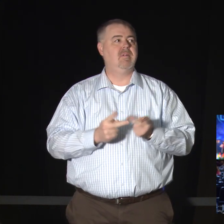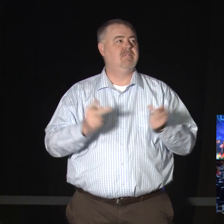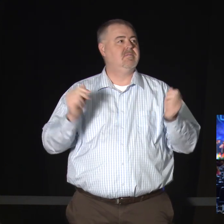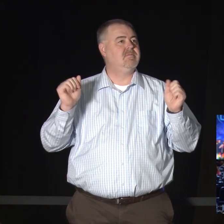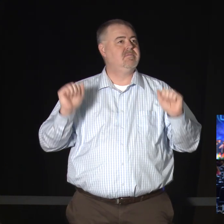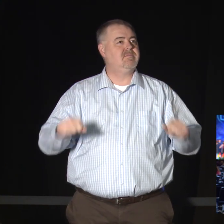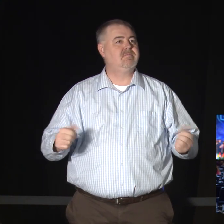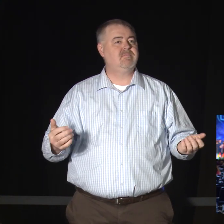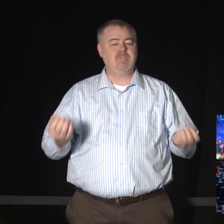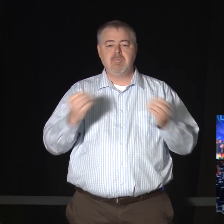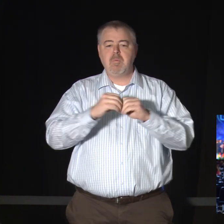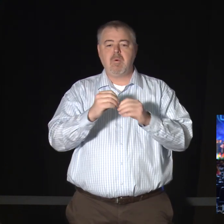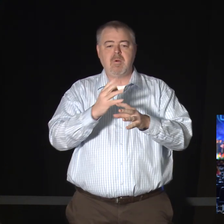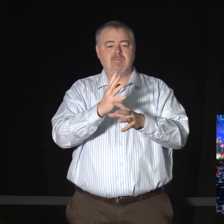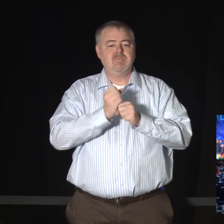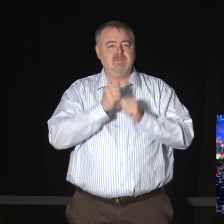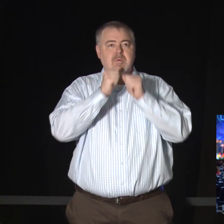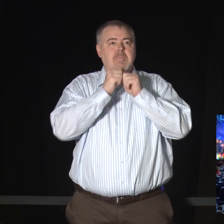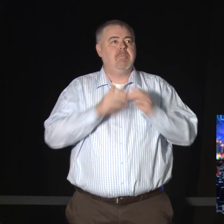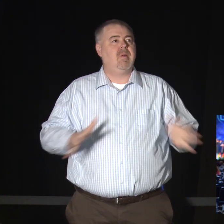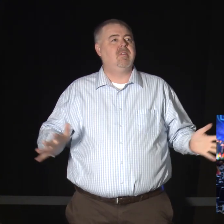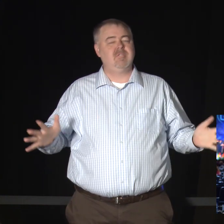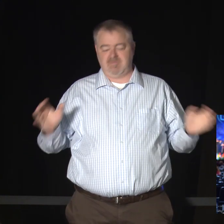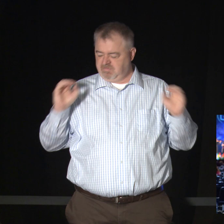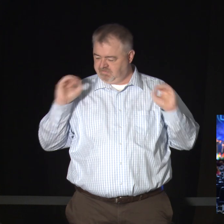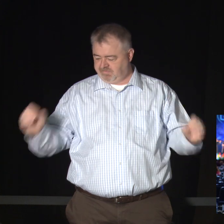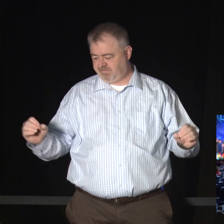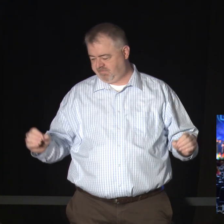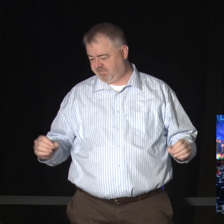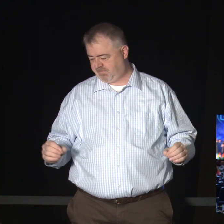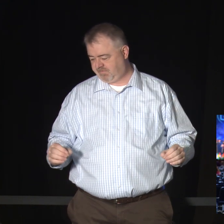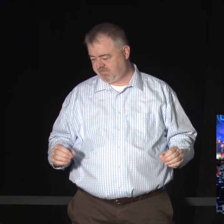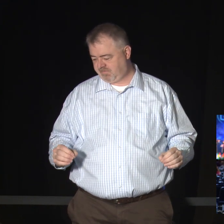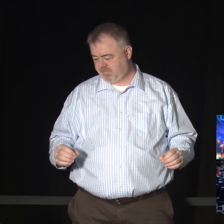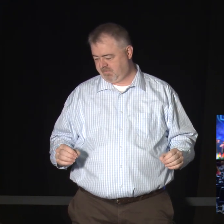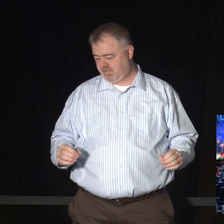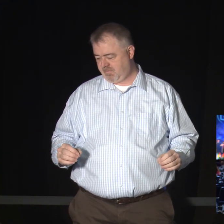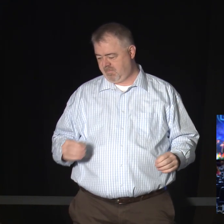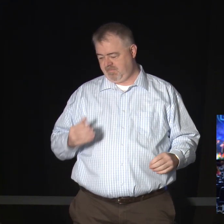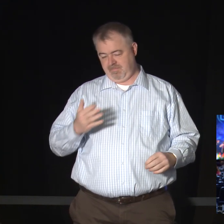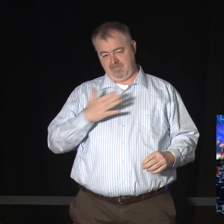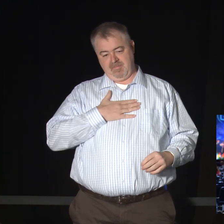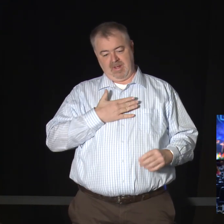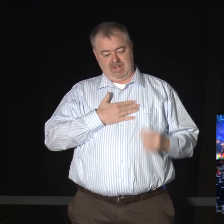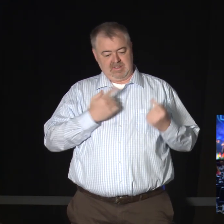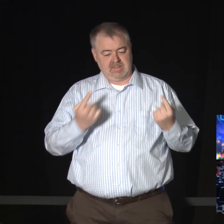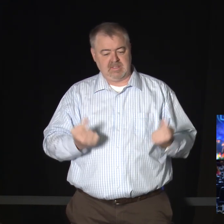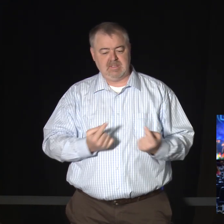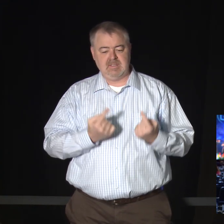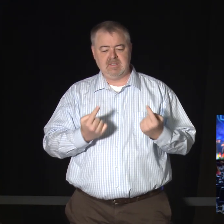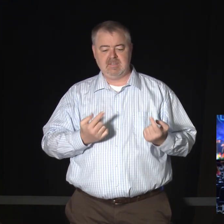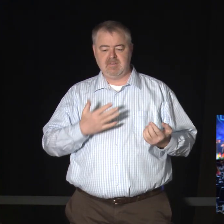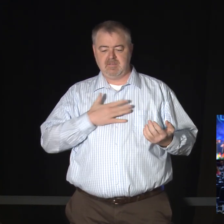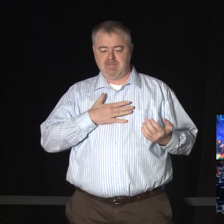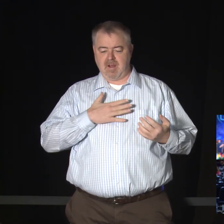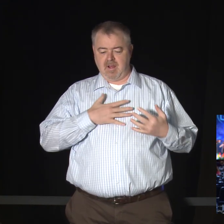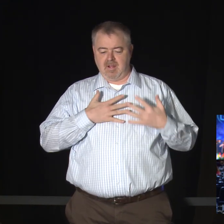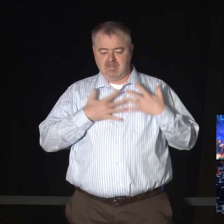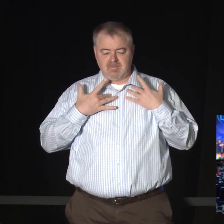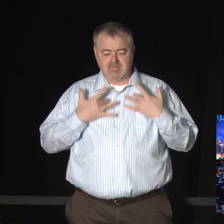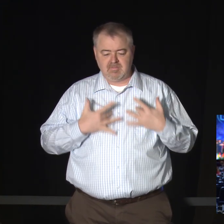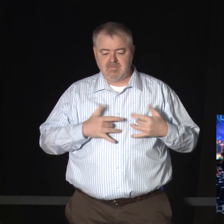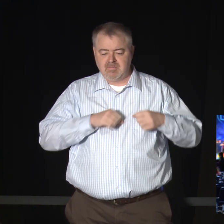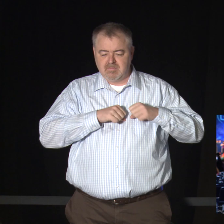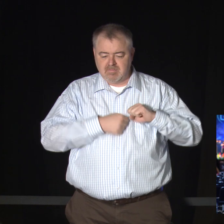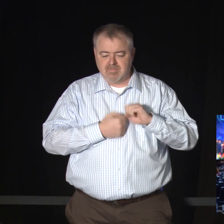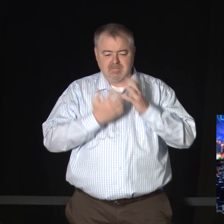GYC because there's a passion amongst the young people to serve the Lord Jesus Christ. And we just want to encourage you at home to pray